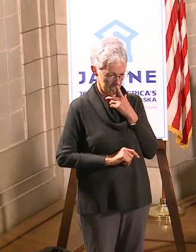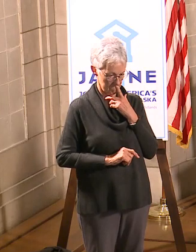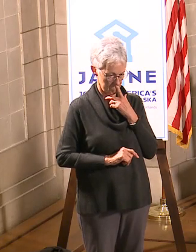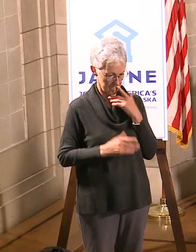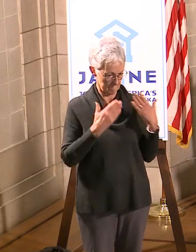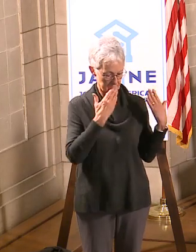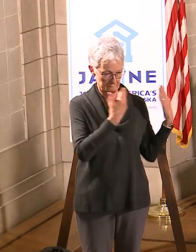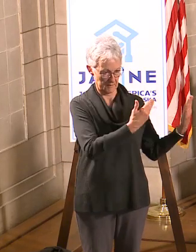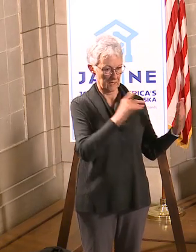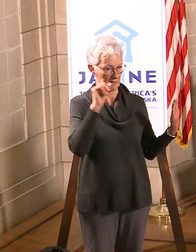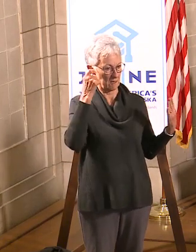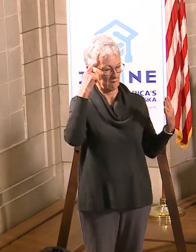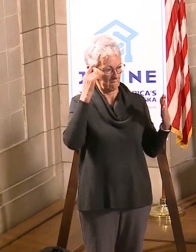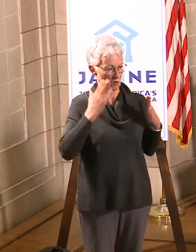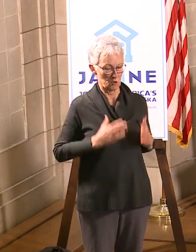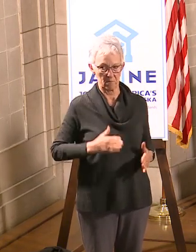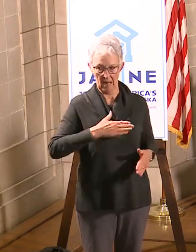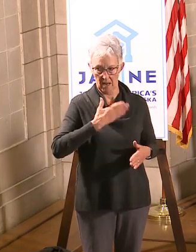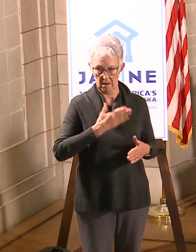Thank you, Governor. I'd be happy to.